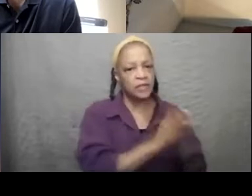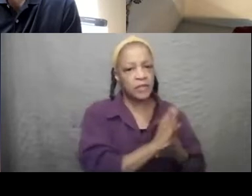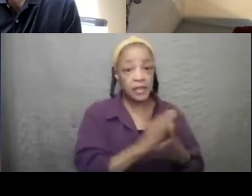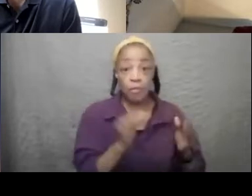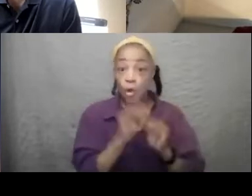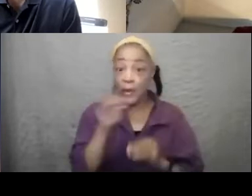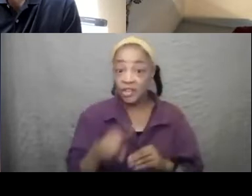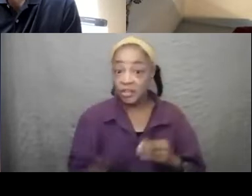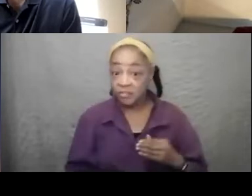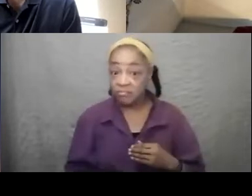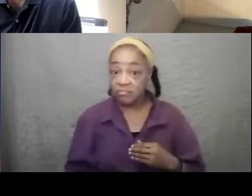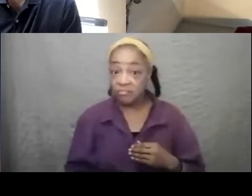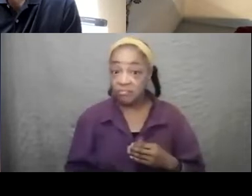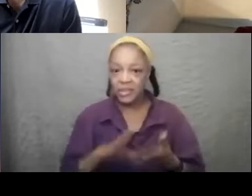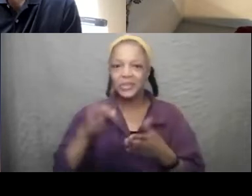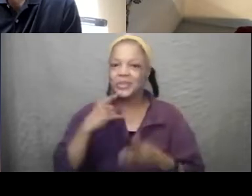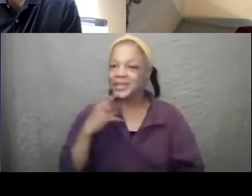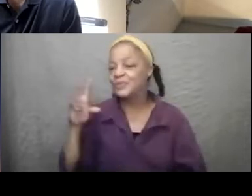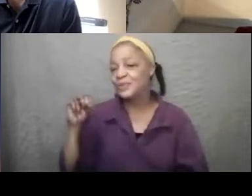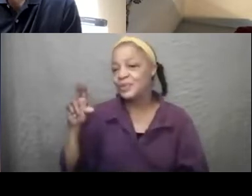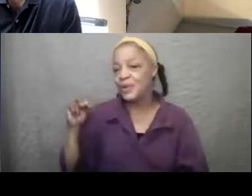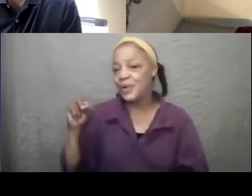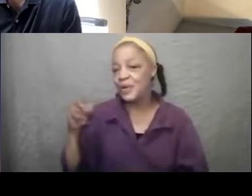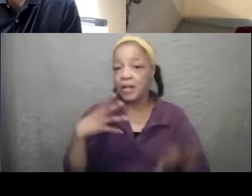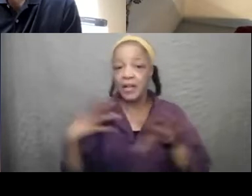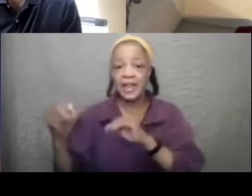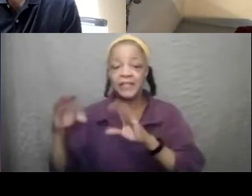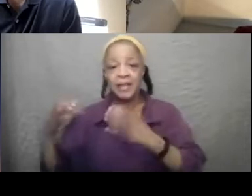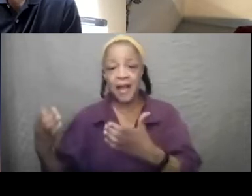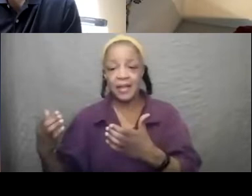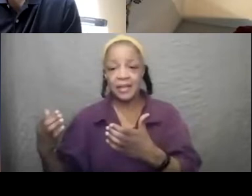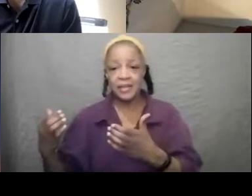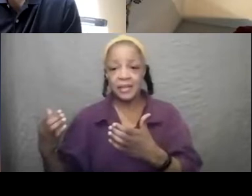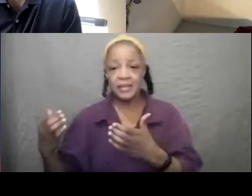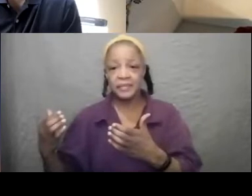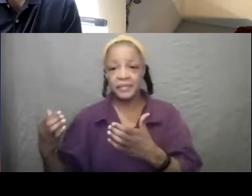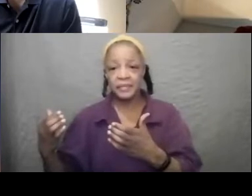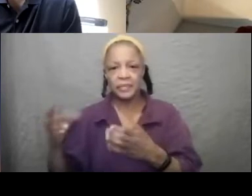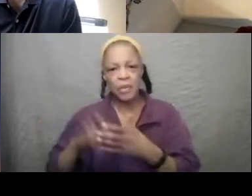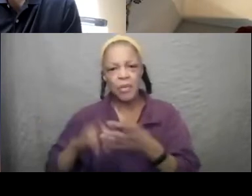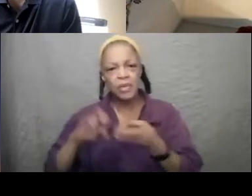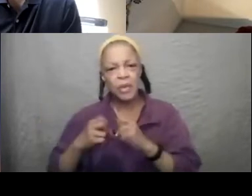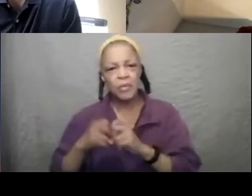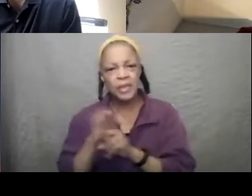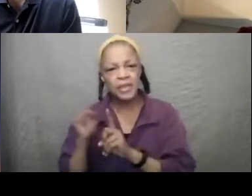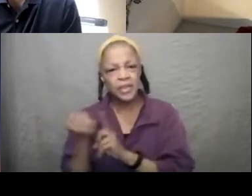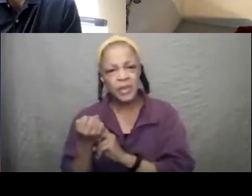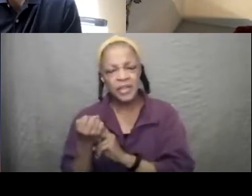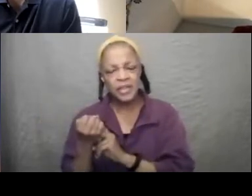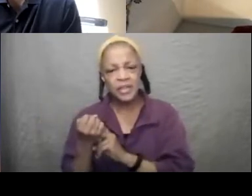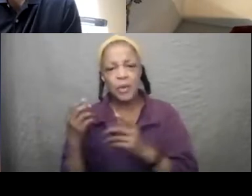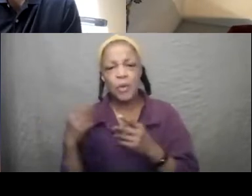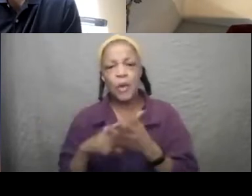questions? The student says no, departs the class. What is the problem with this situation? Well, what do we